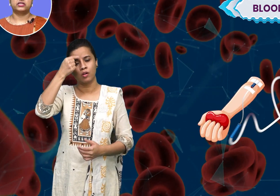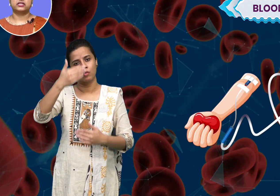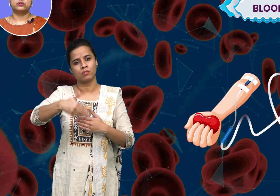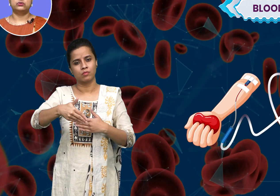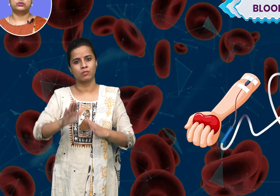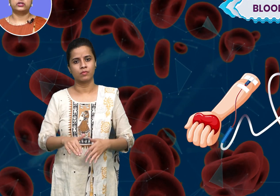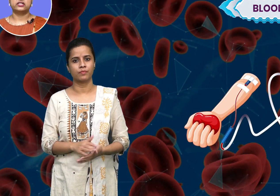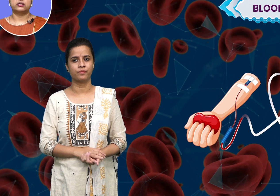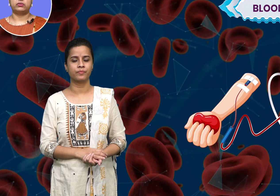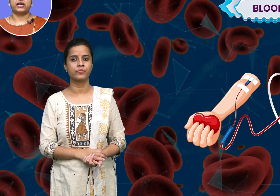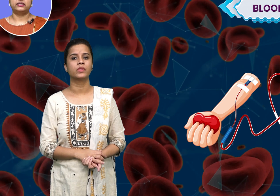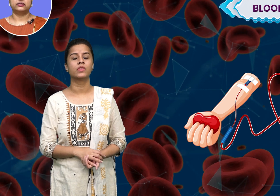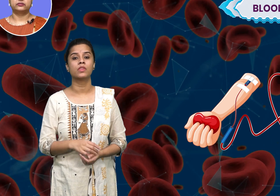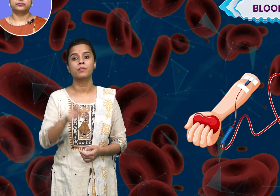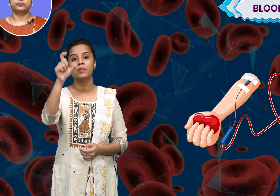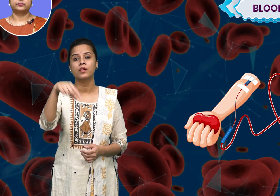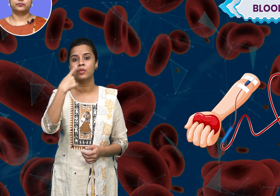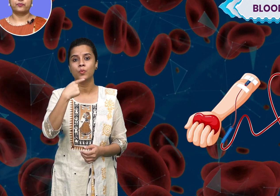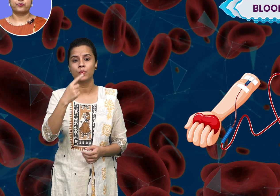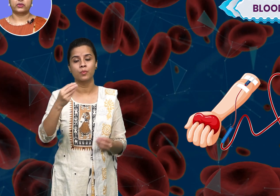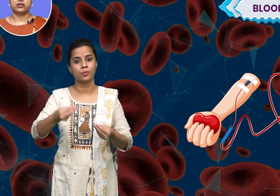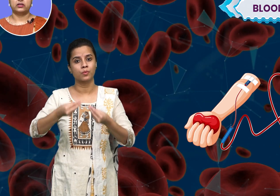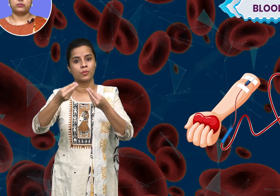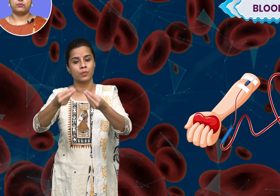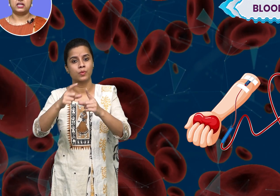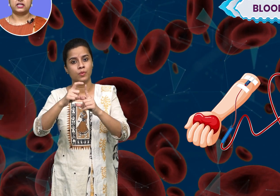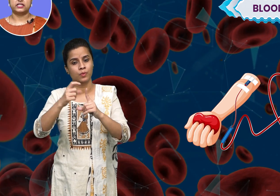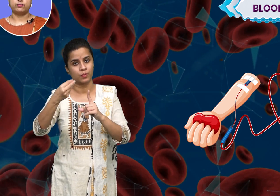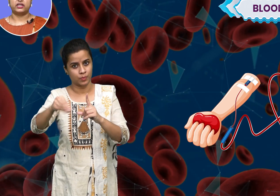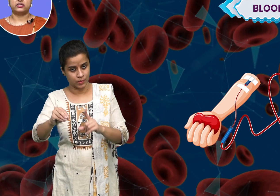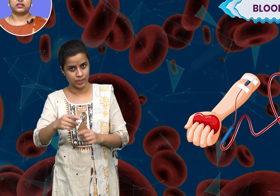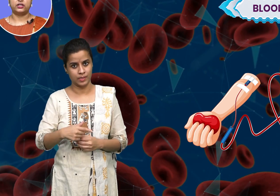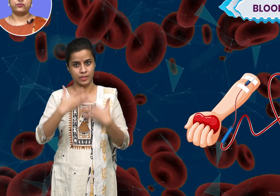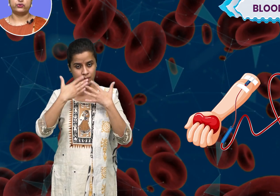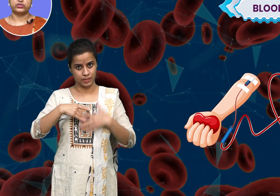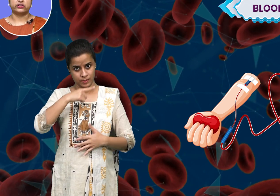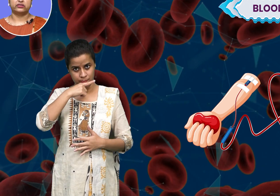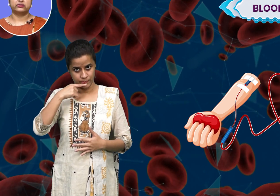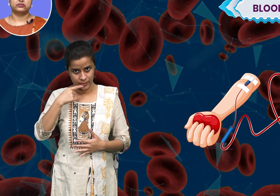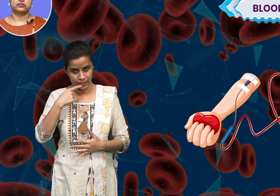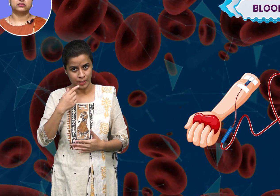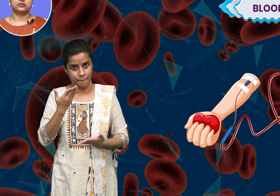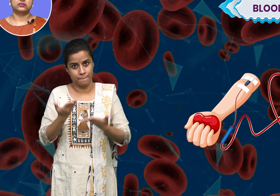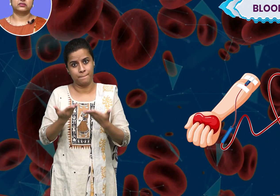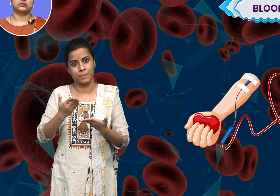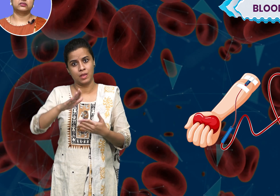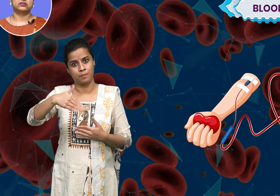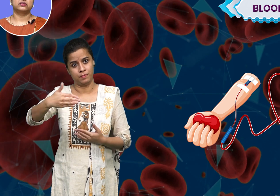The person who donates the blood may be a recipient in future.